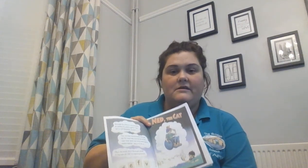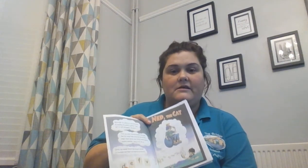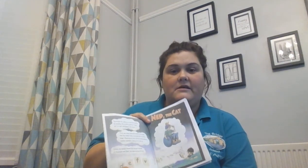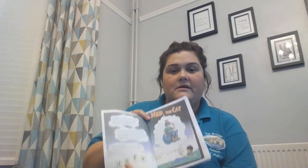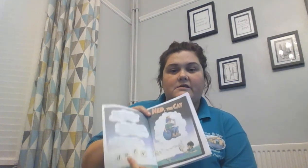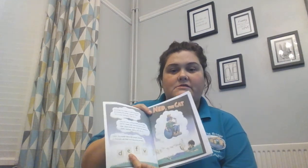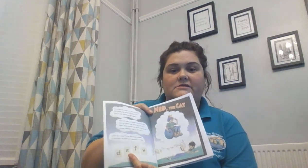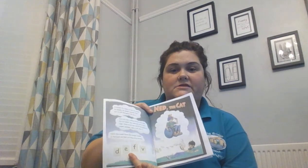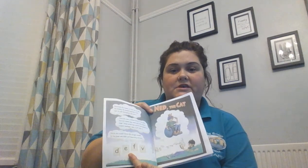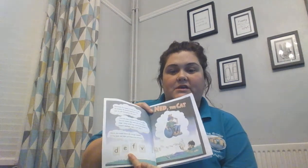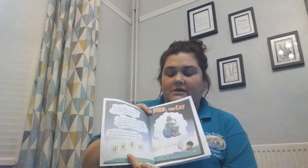D.